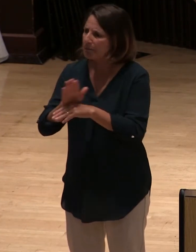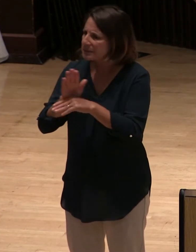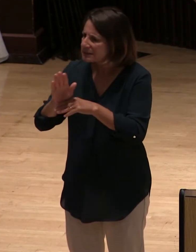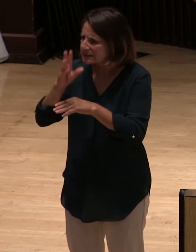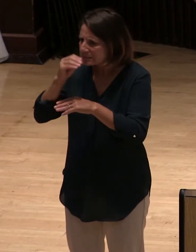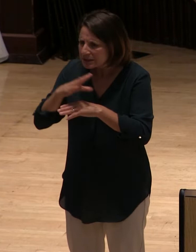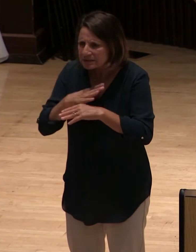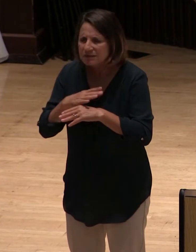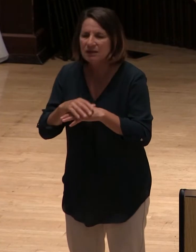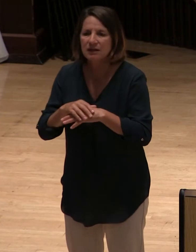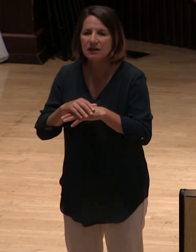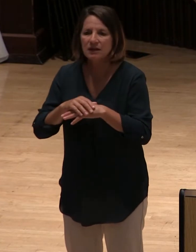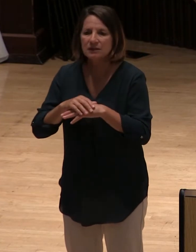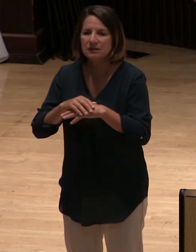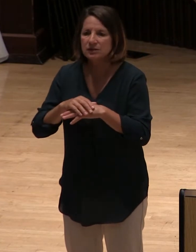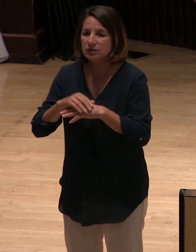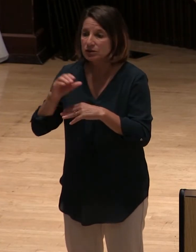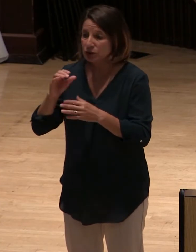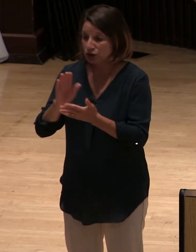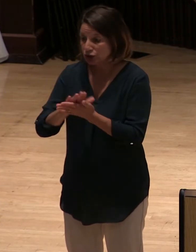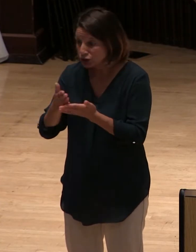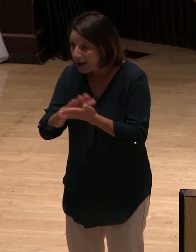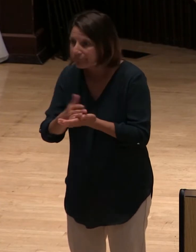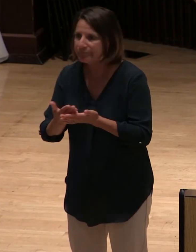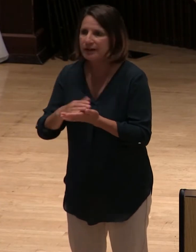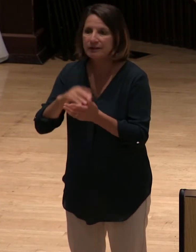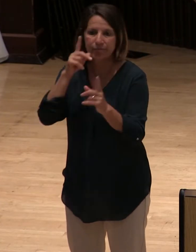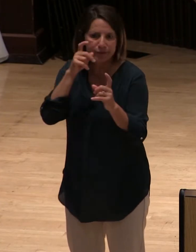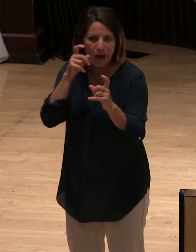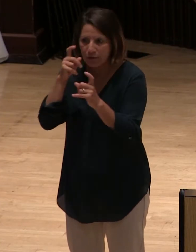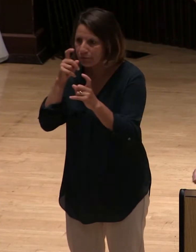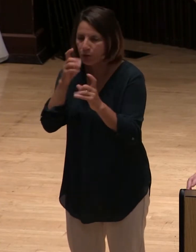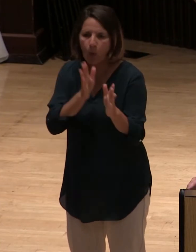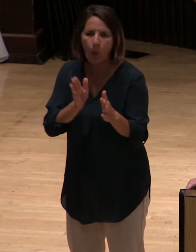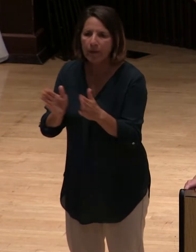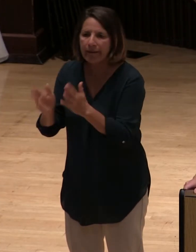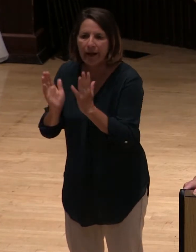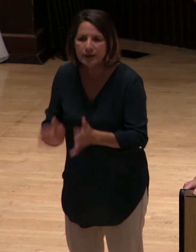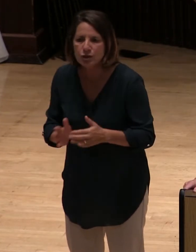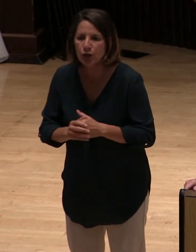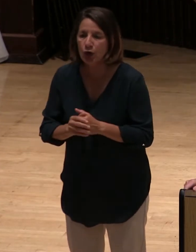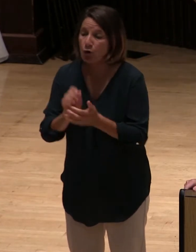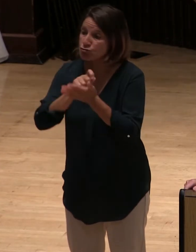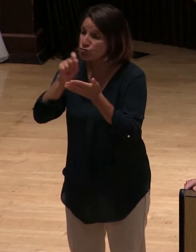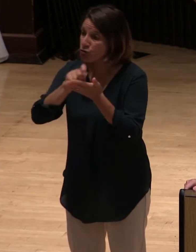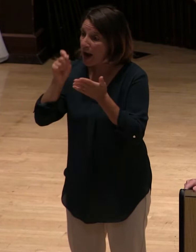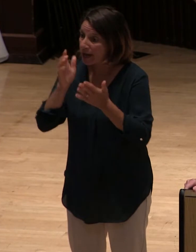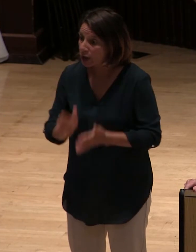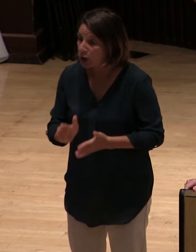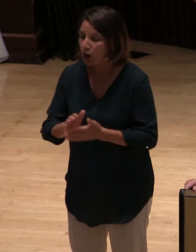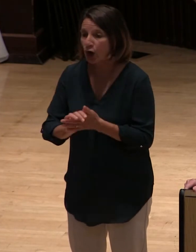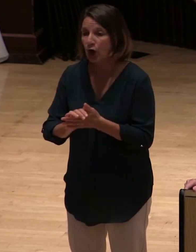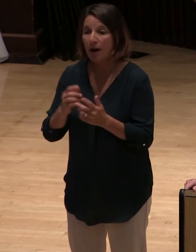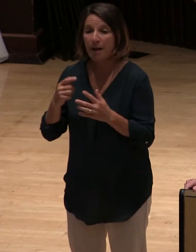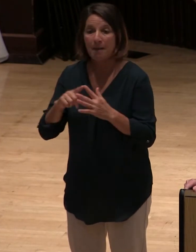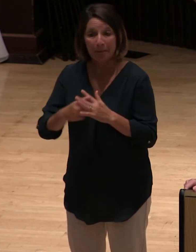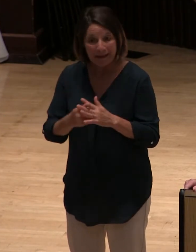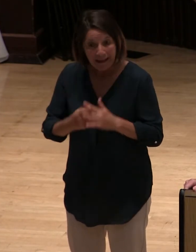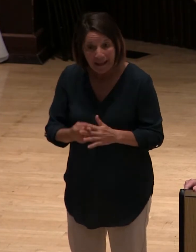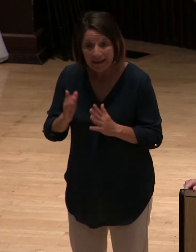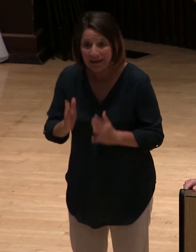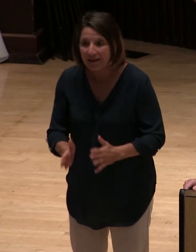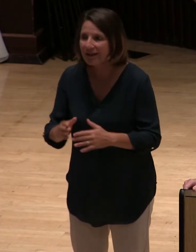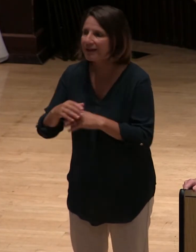businessman, a chef, a photographer, an organizer, a writer, a mechanic,